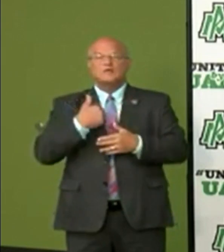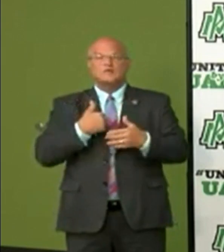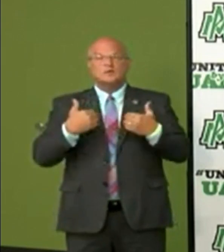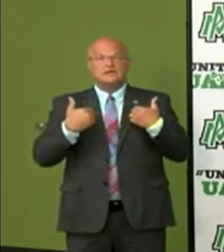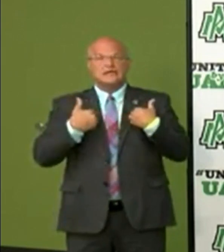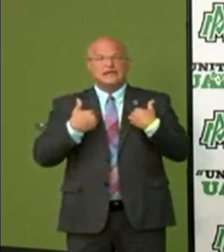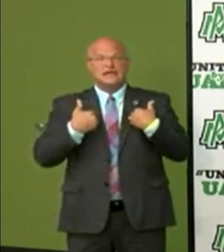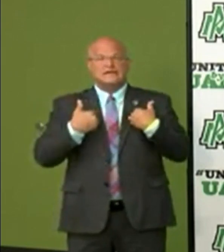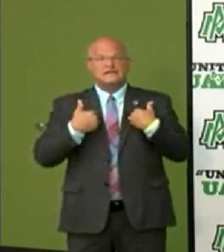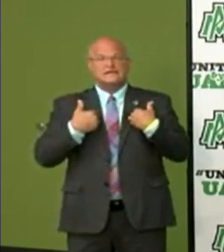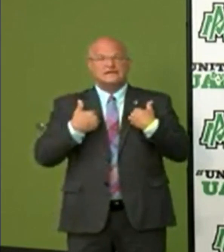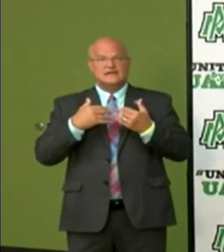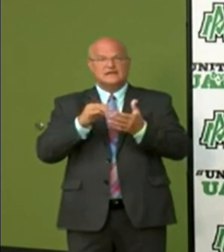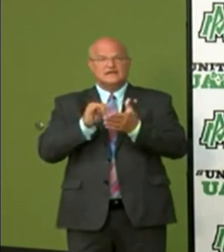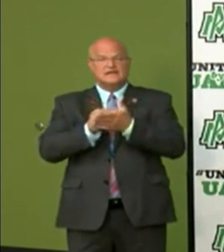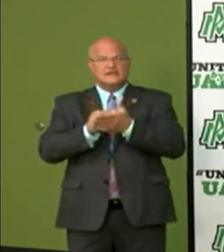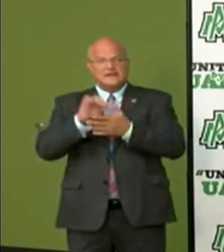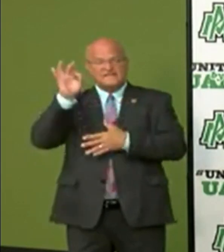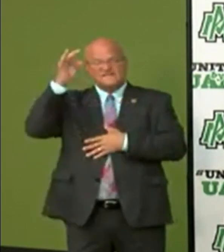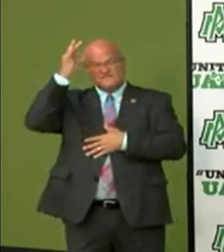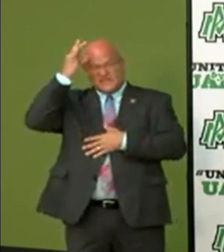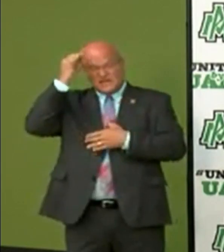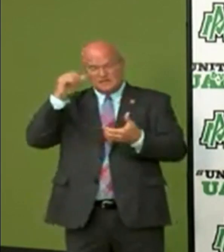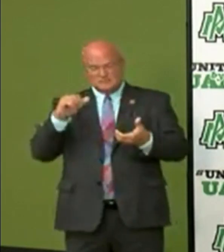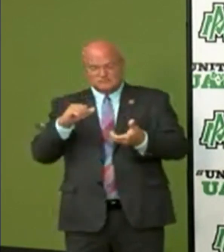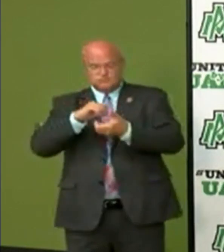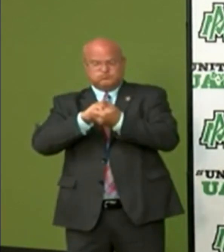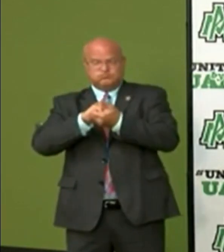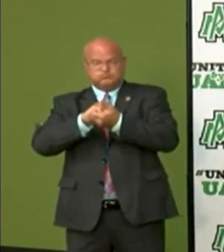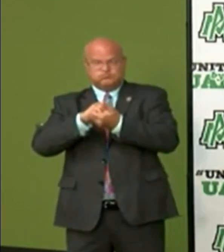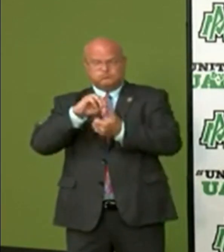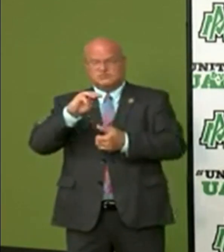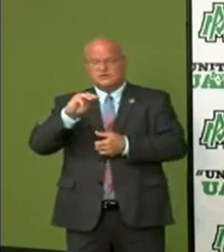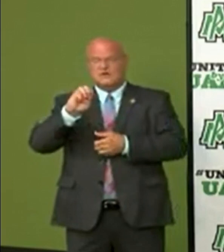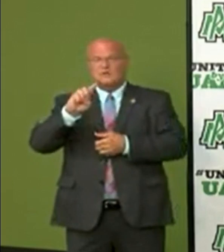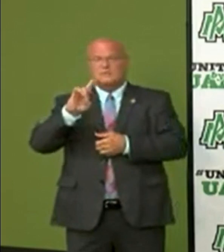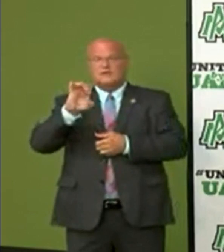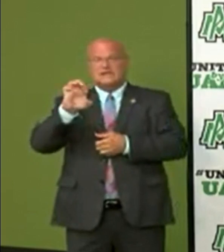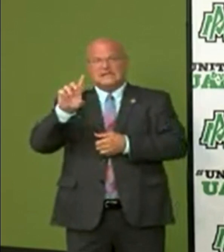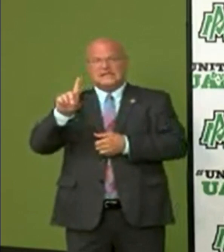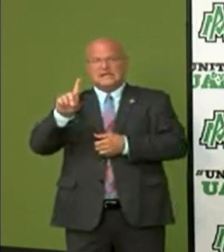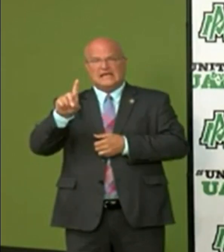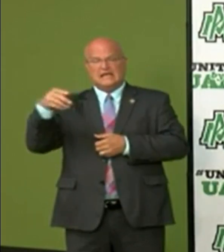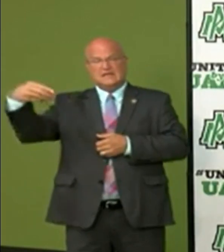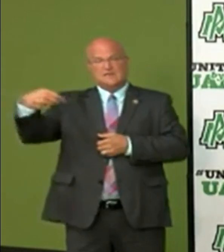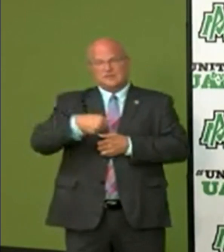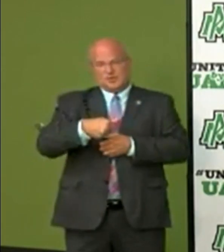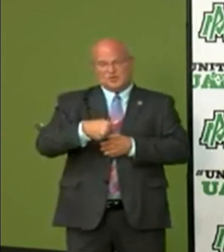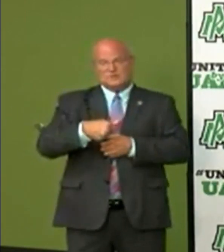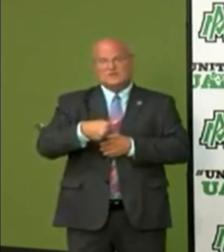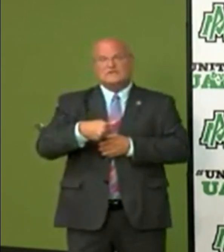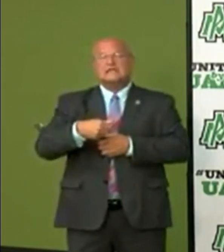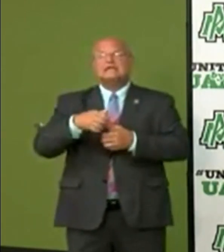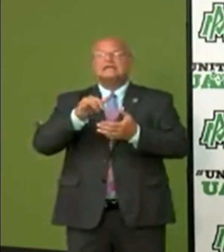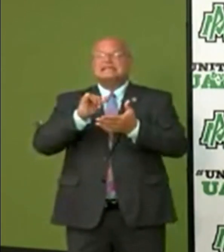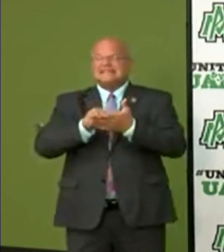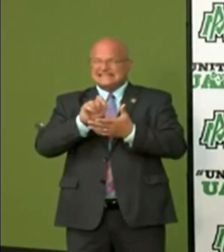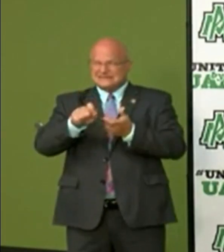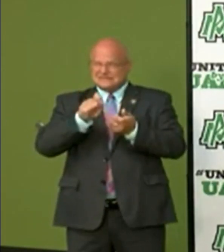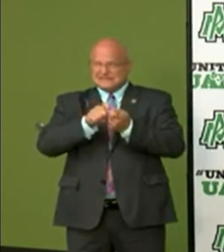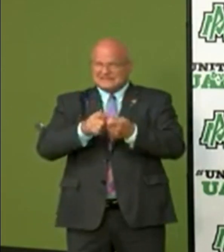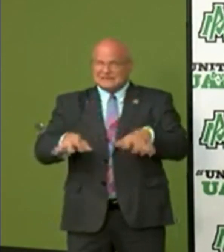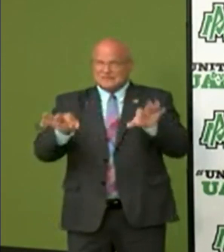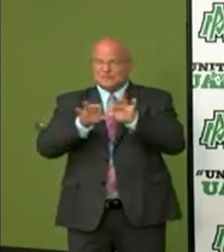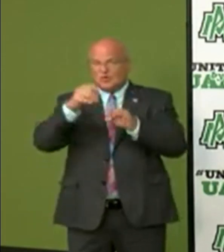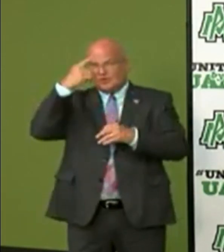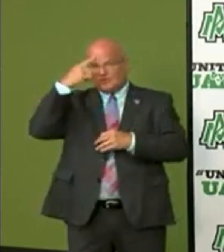have the federal partnership for Medicaid reimbursement at an enhanced rate. Those are some specifics that are important